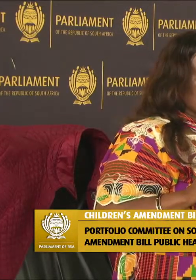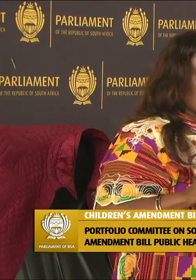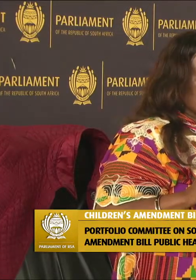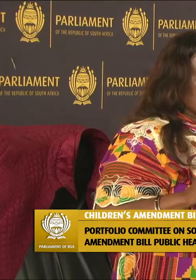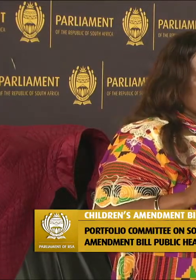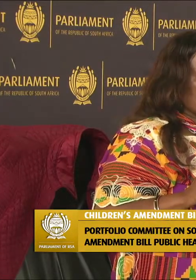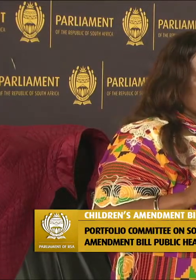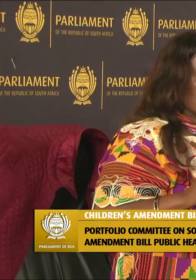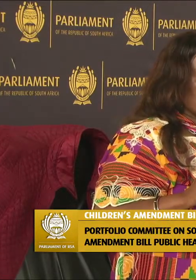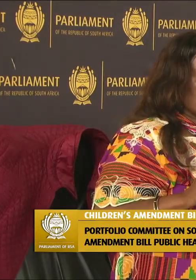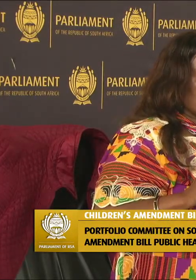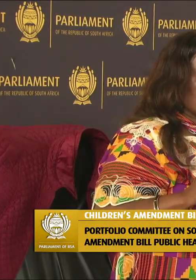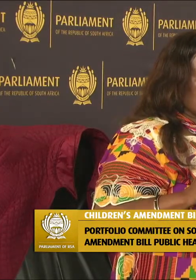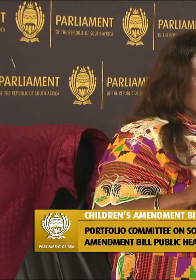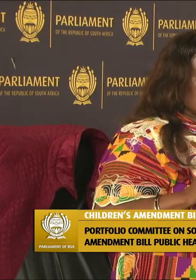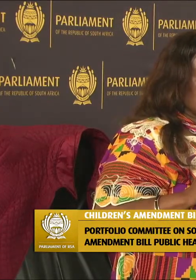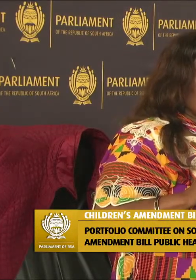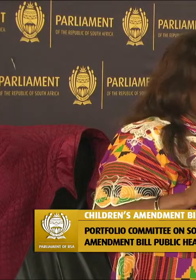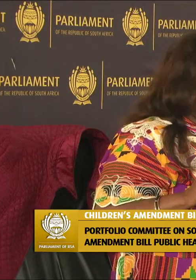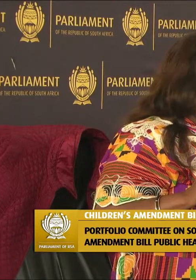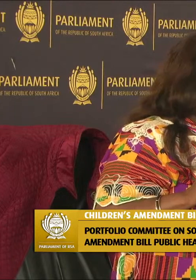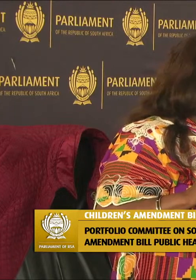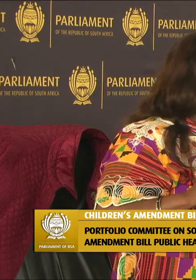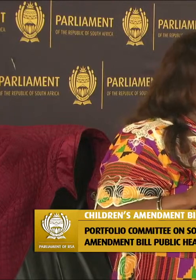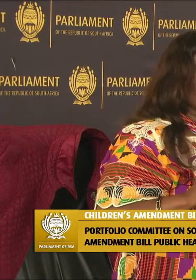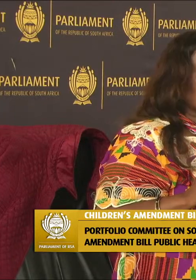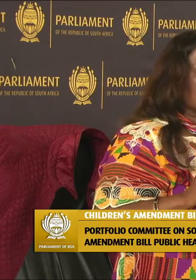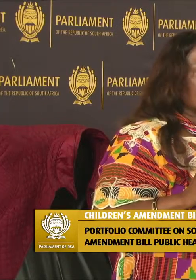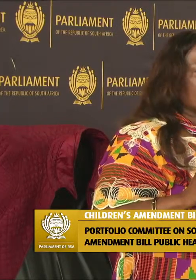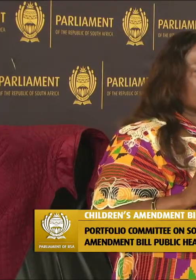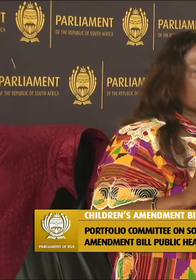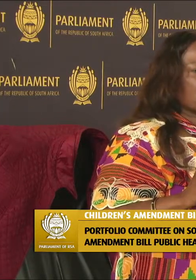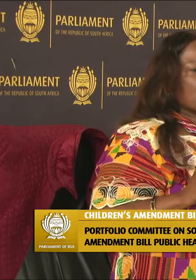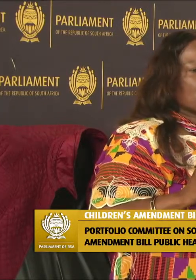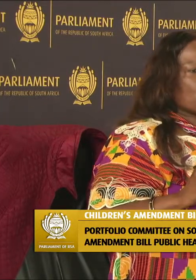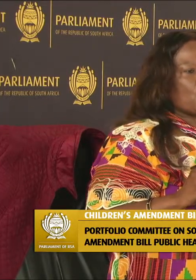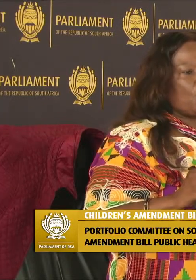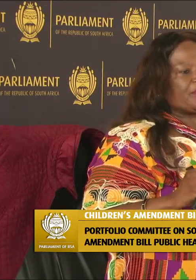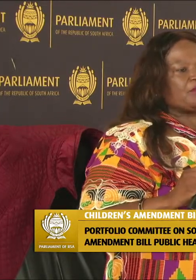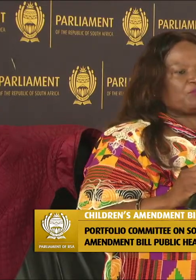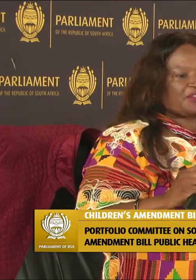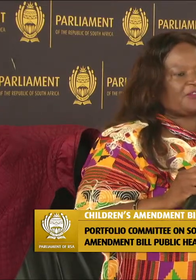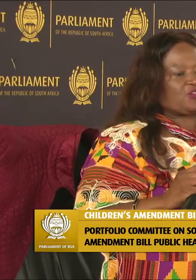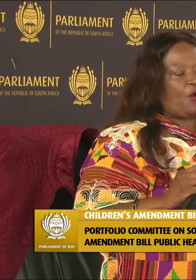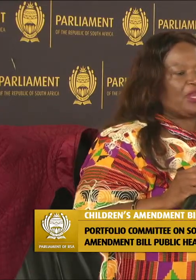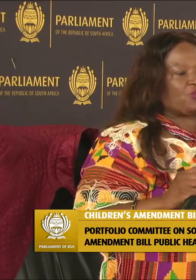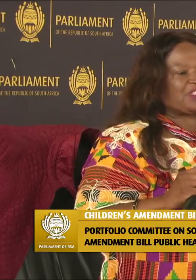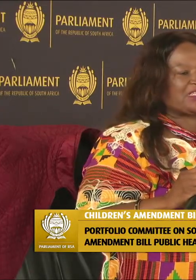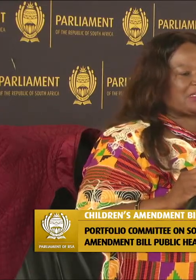not involved by doing such things. Section 150 kulo